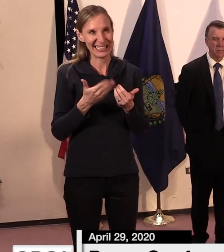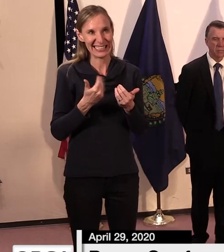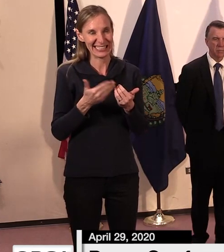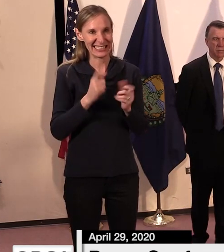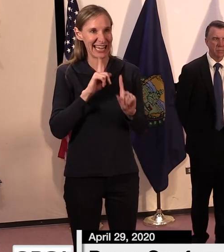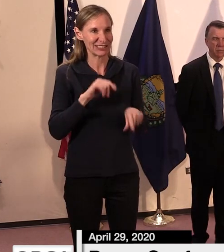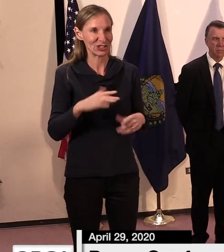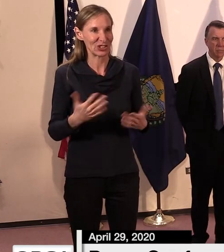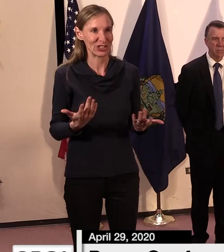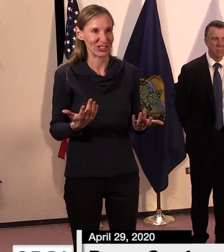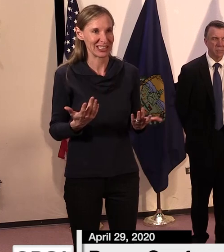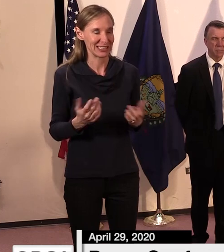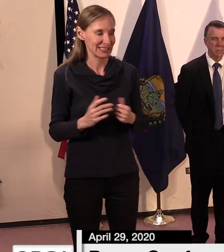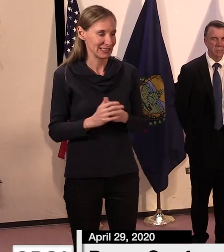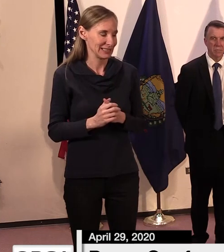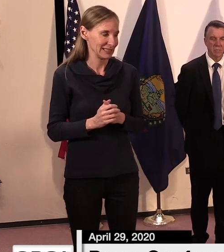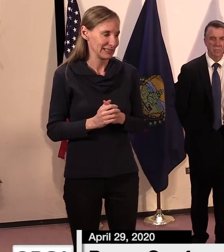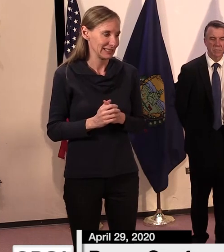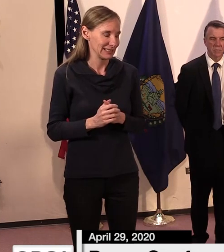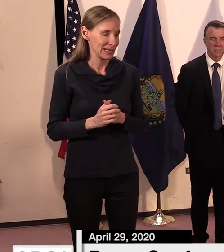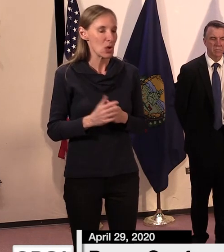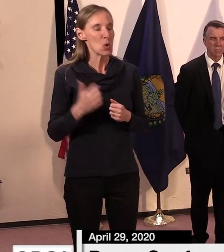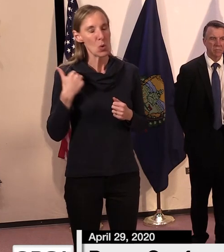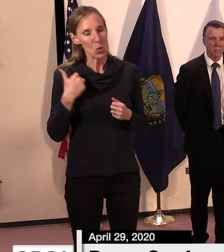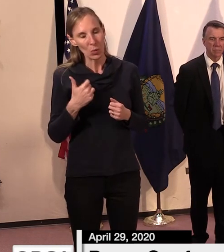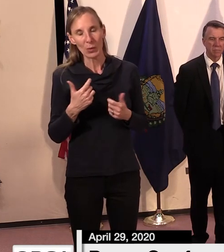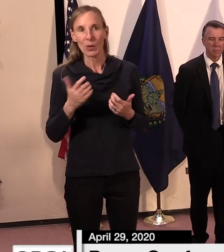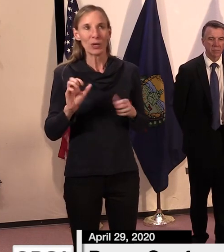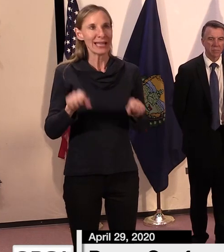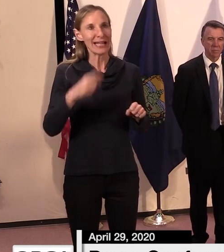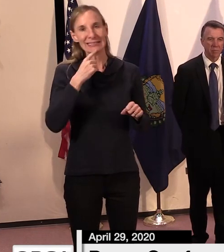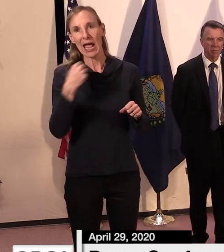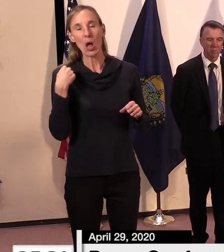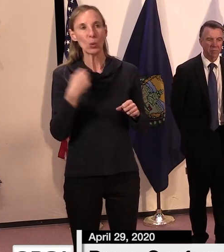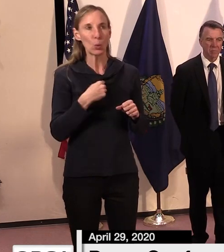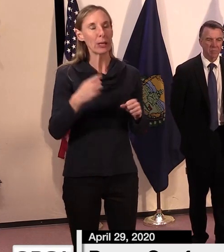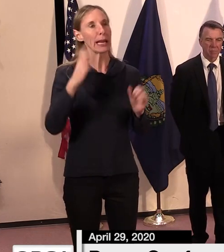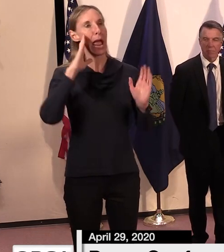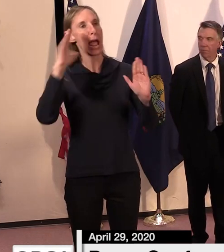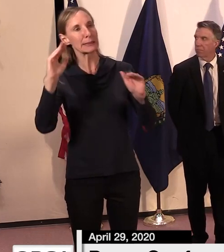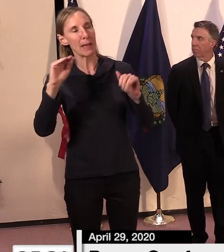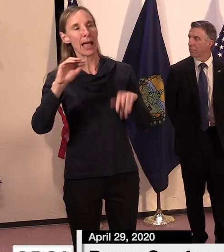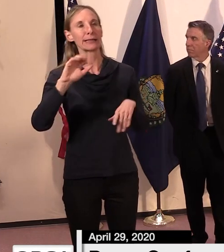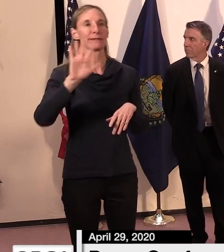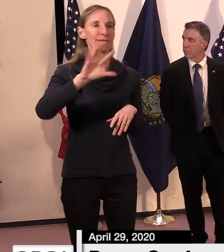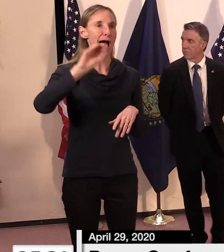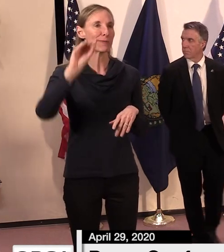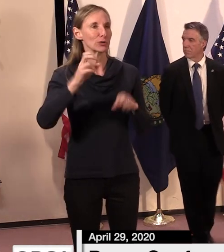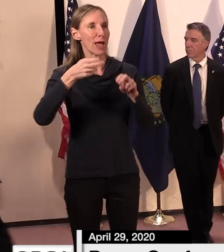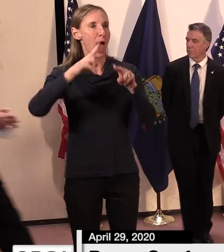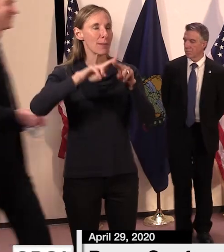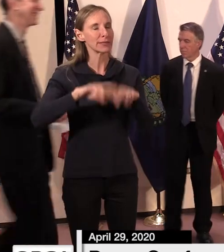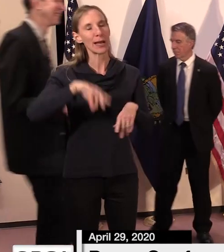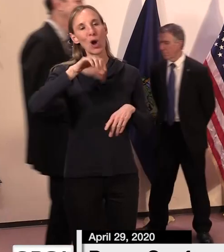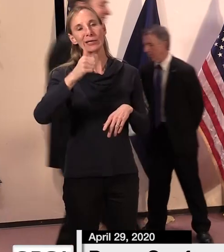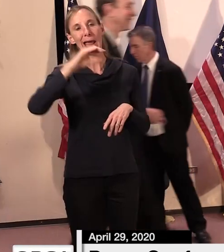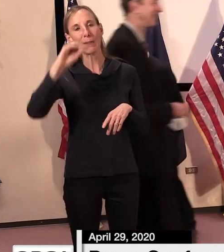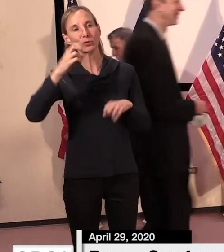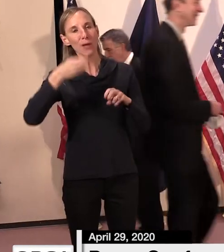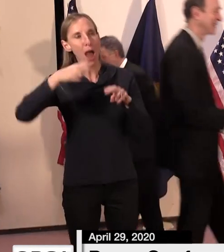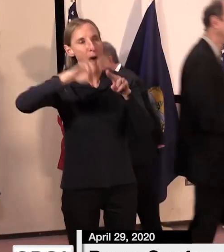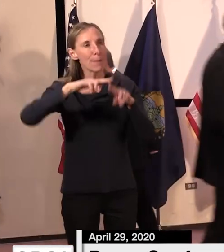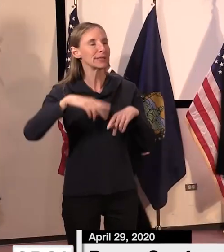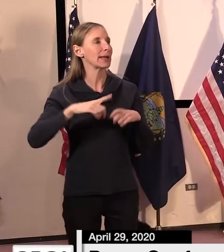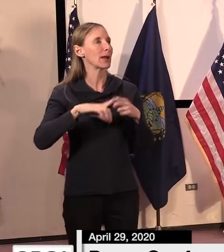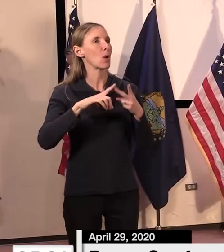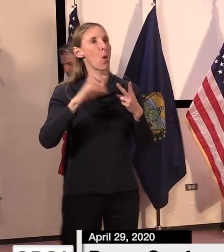say, well, we anticipate an X percent uptick, or it's